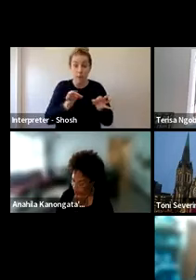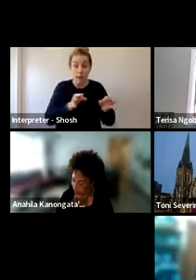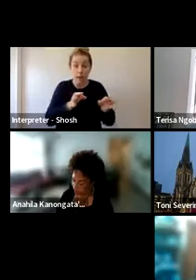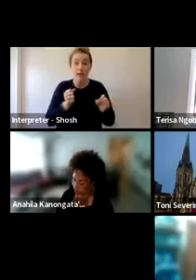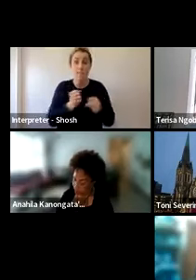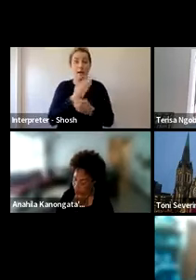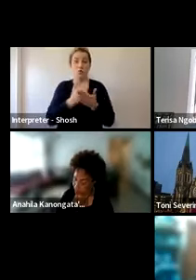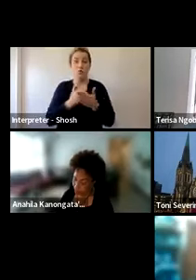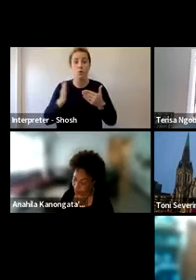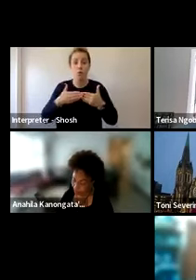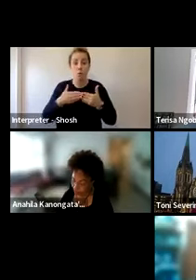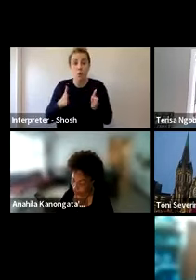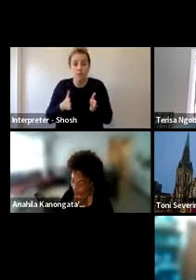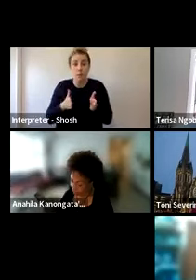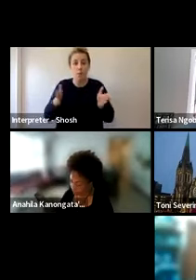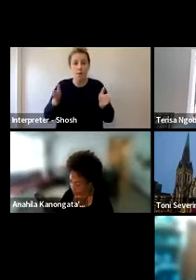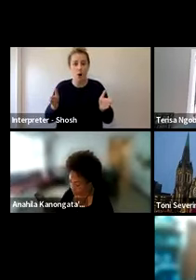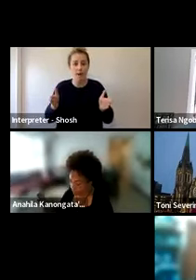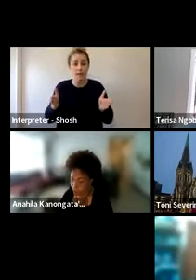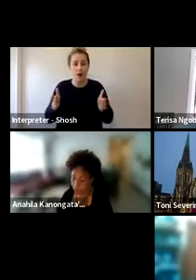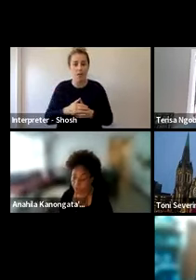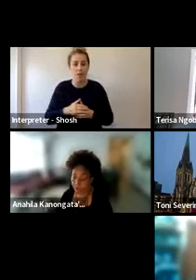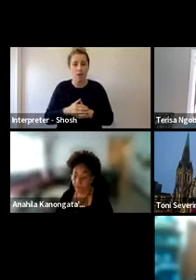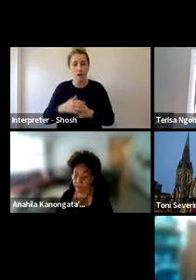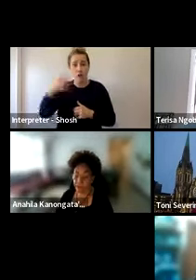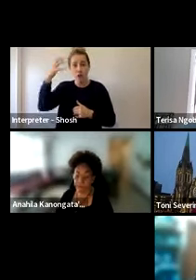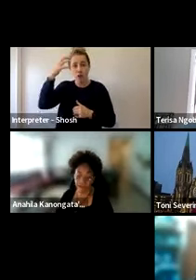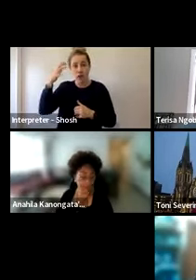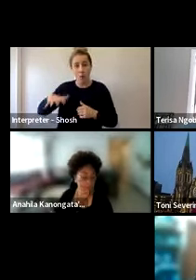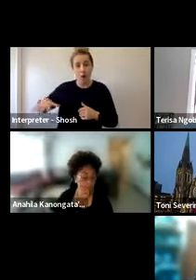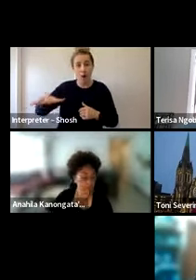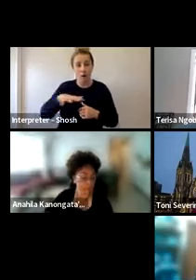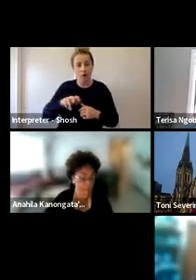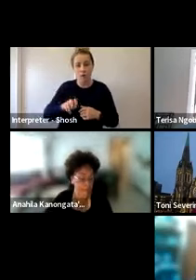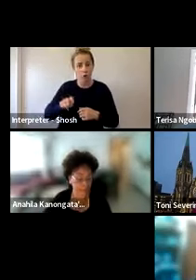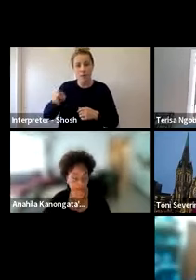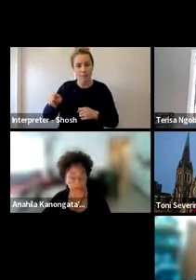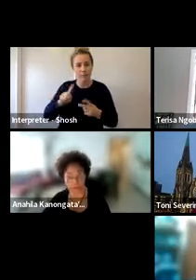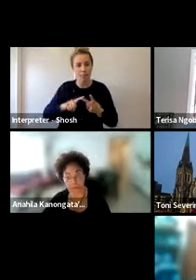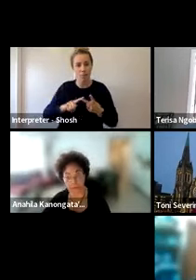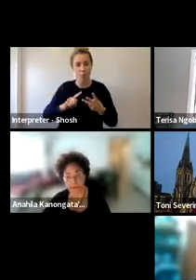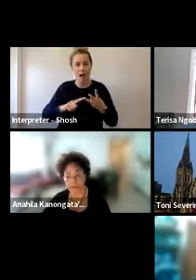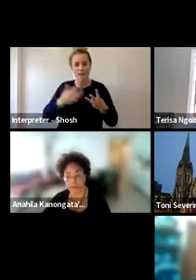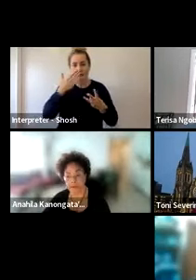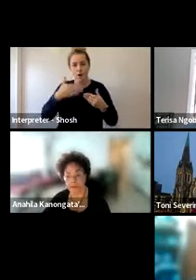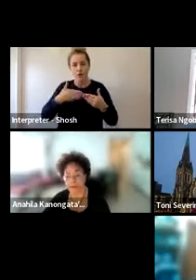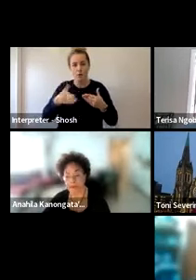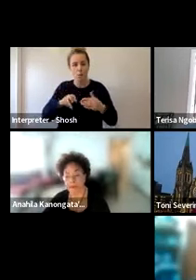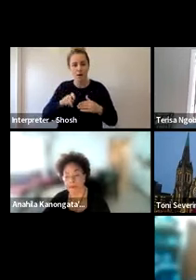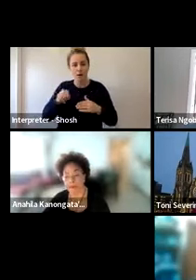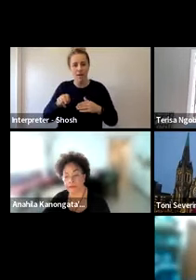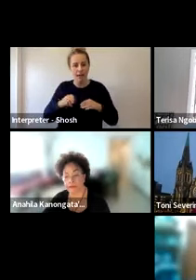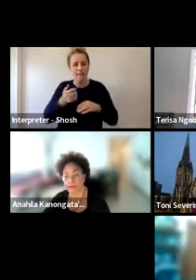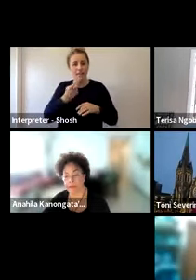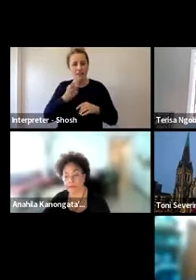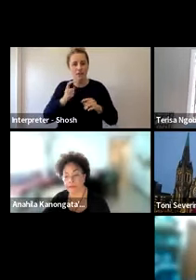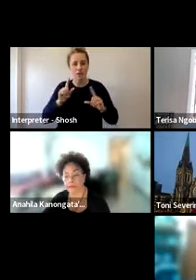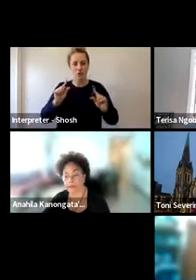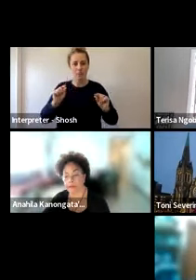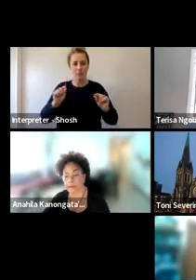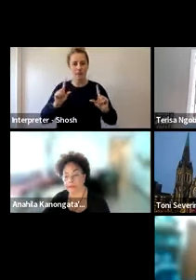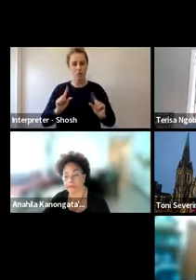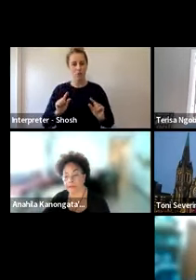the doors that little bit wider, the wet area shower, the no step at the front door, all of that stuff is so much cheaper to do at planning